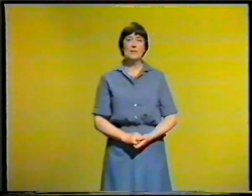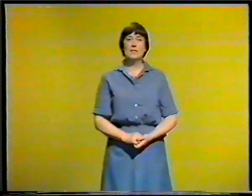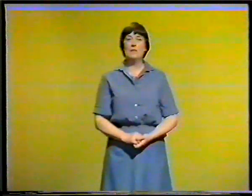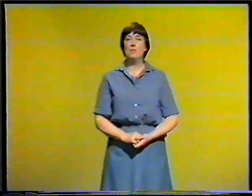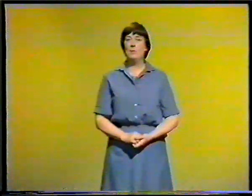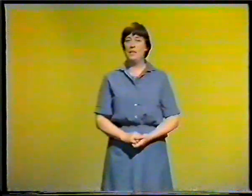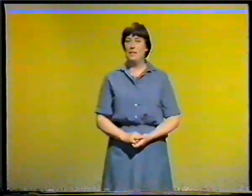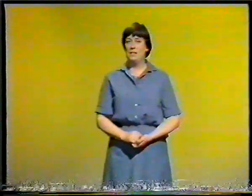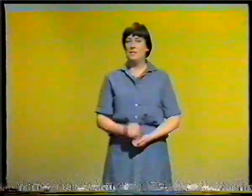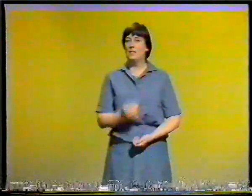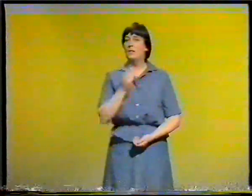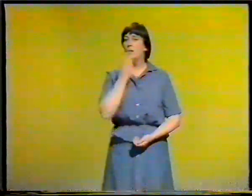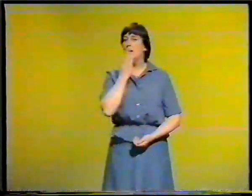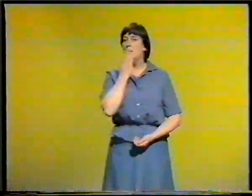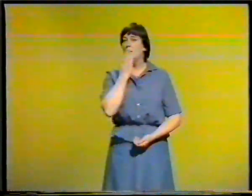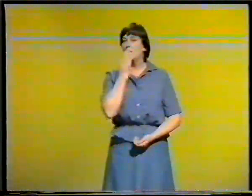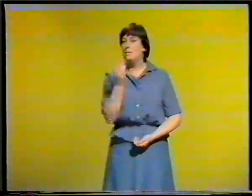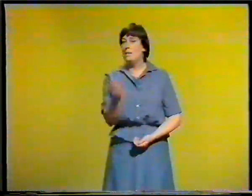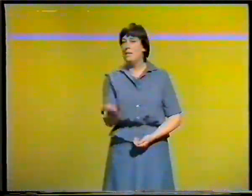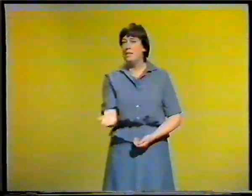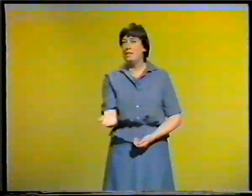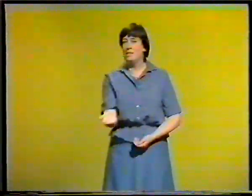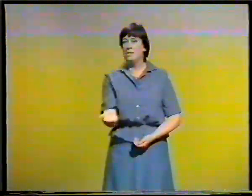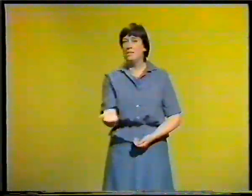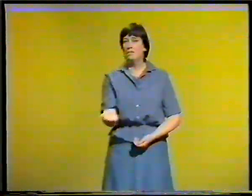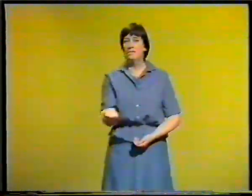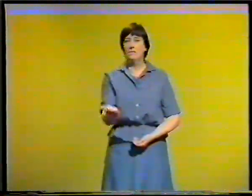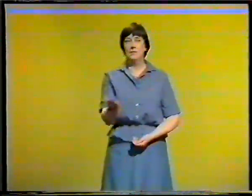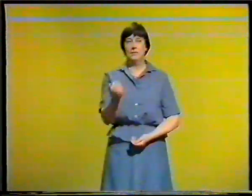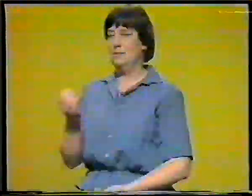Sign for please. Please.